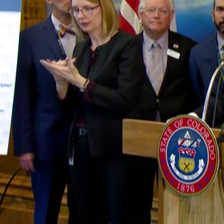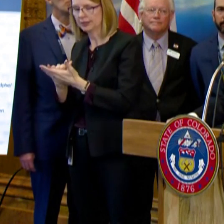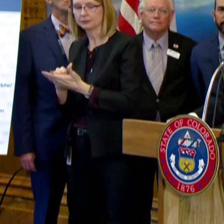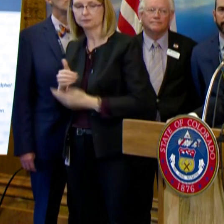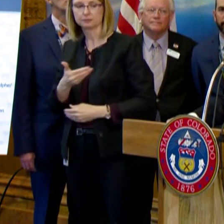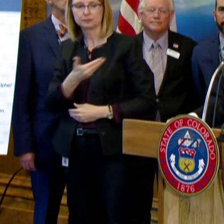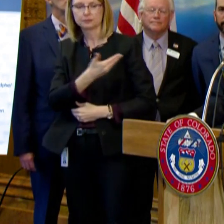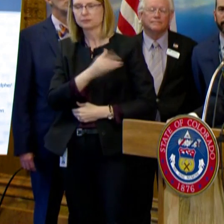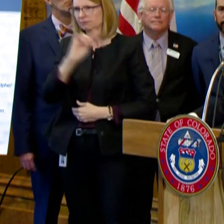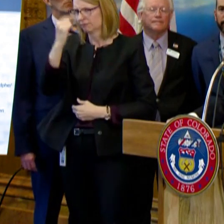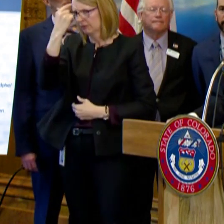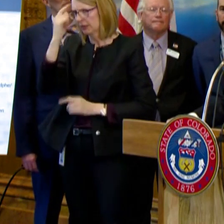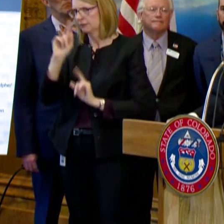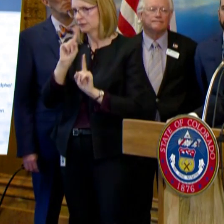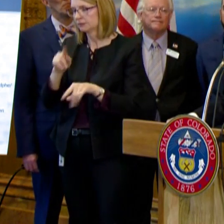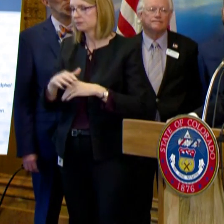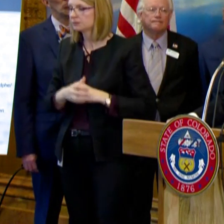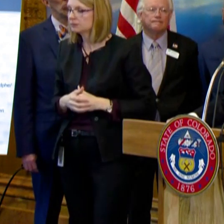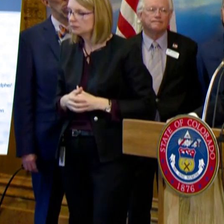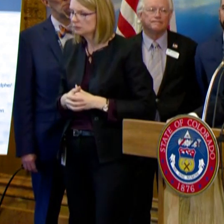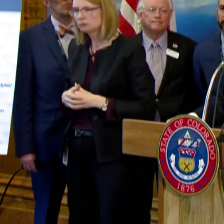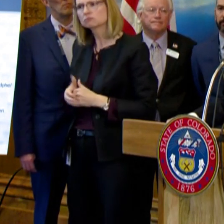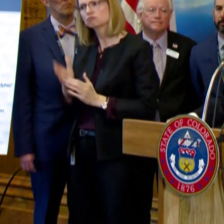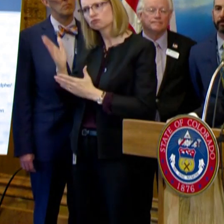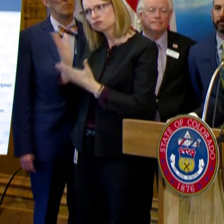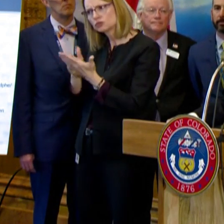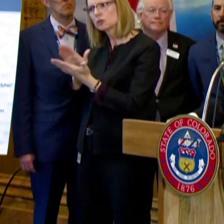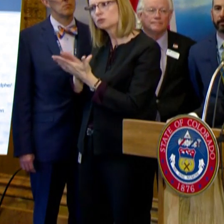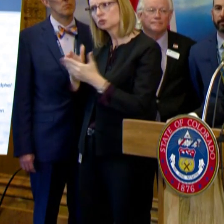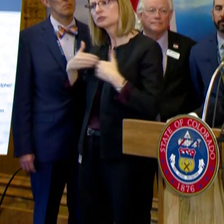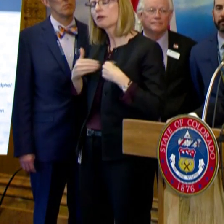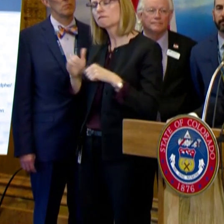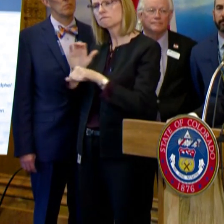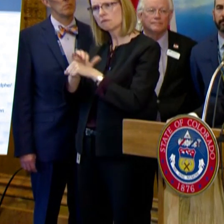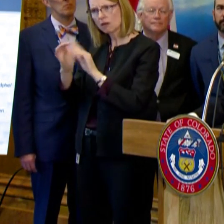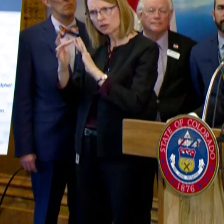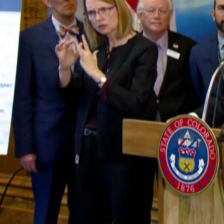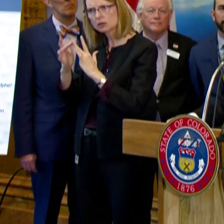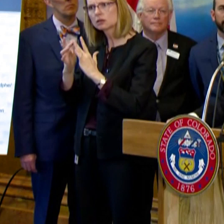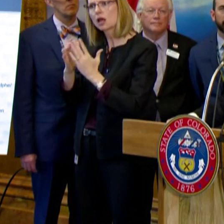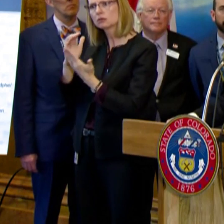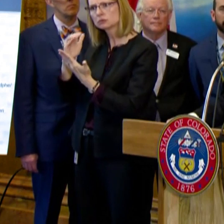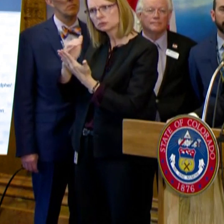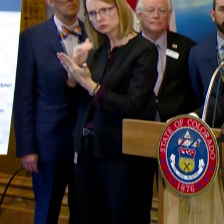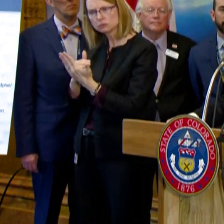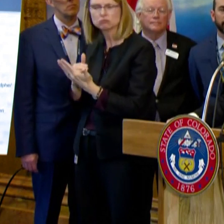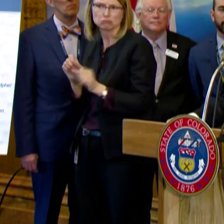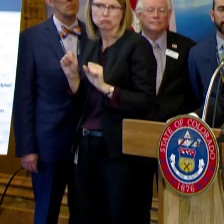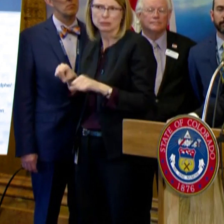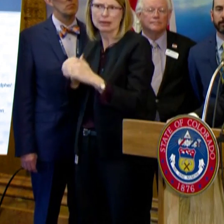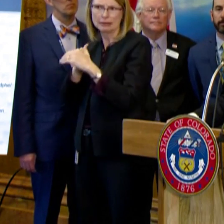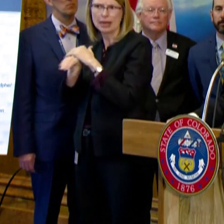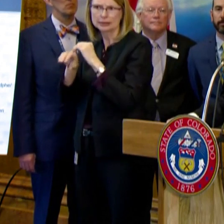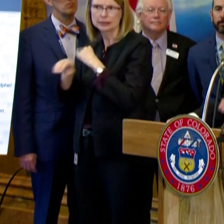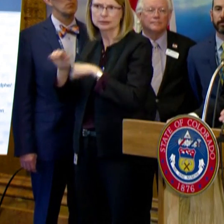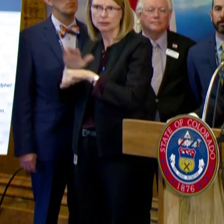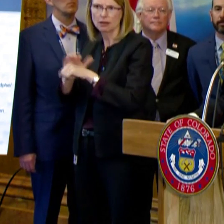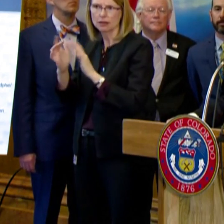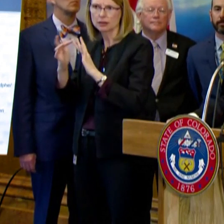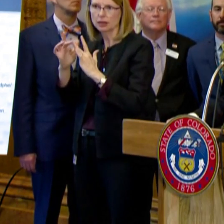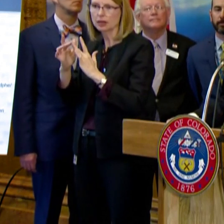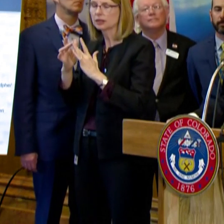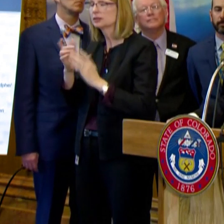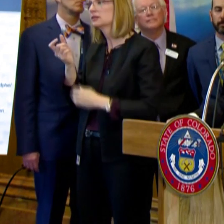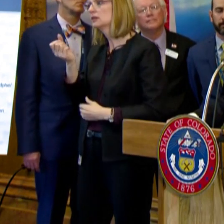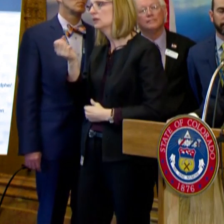autonomous. Some have online and distant learning modules. Some don't. Again, it's absent the use of